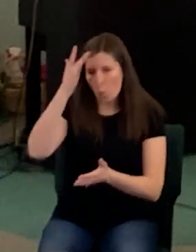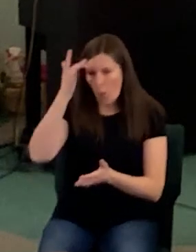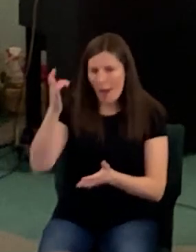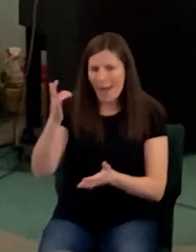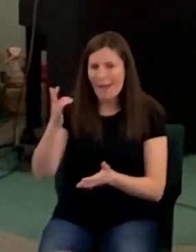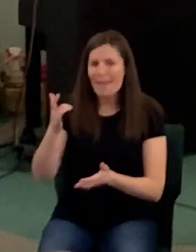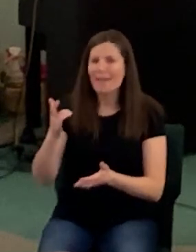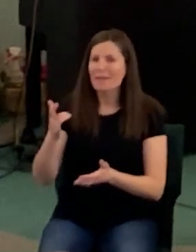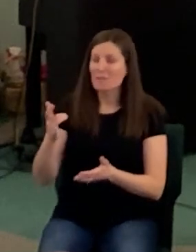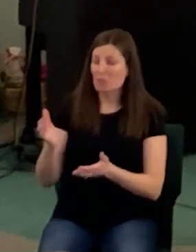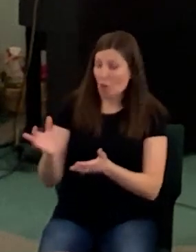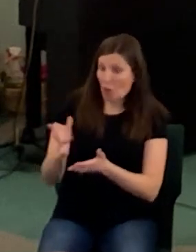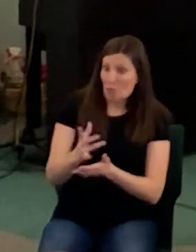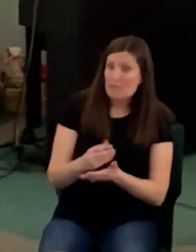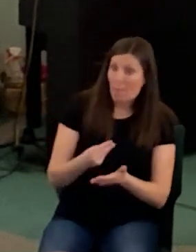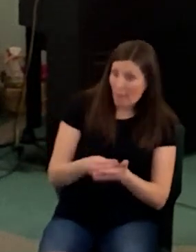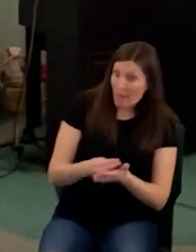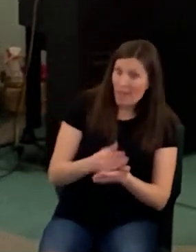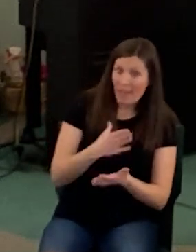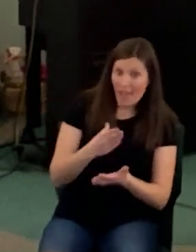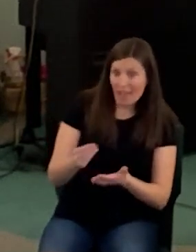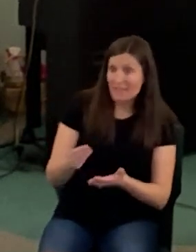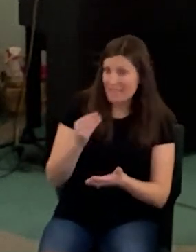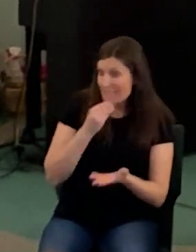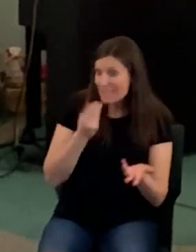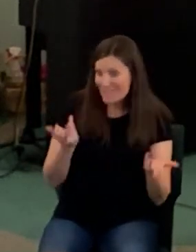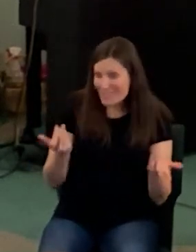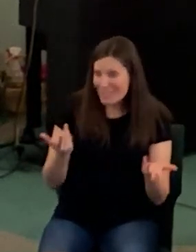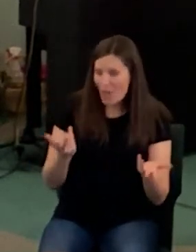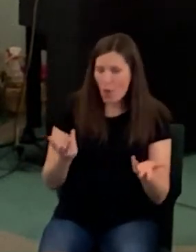for Jesus to show up in Galilee.